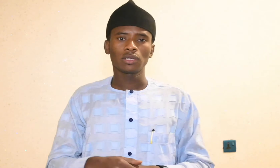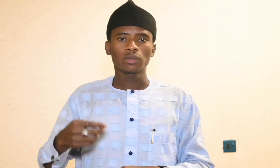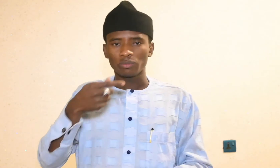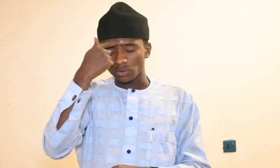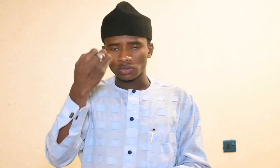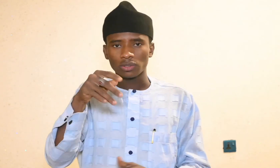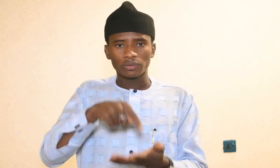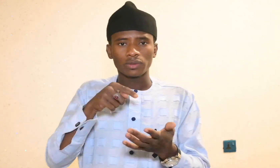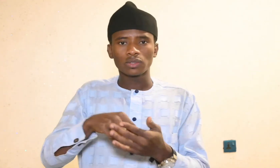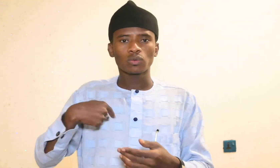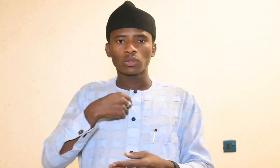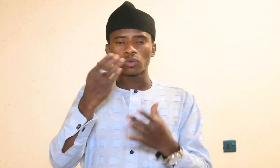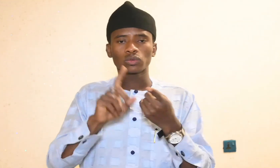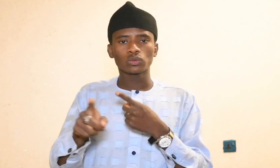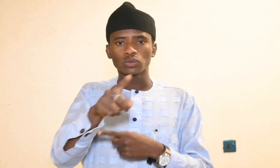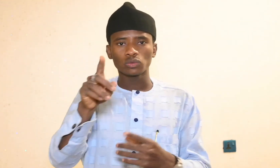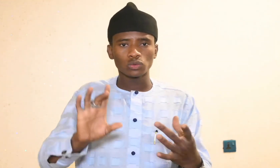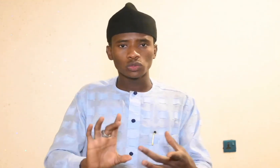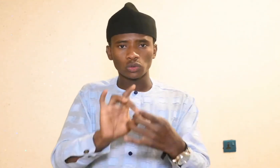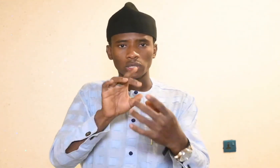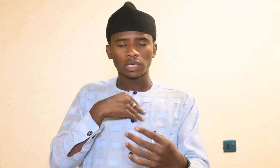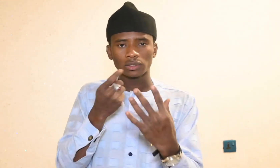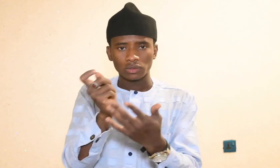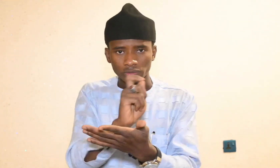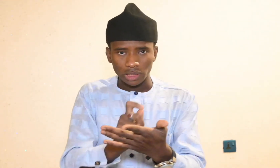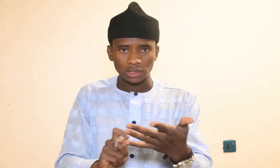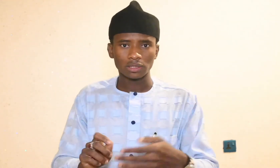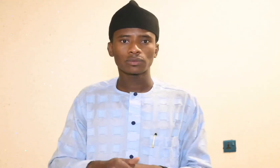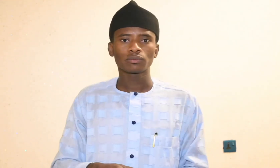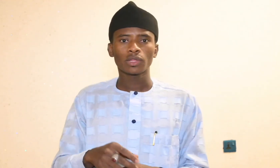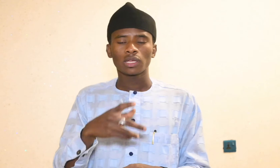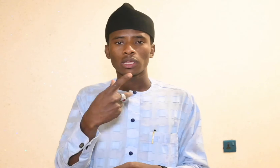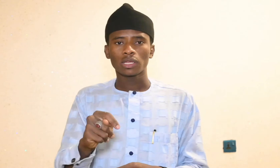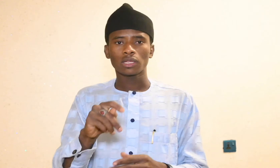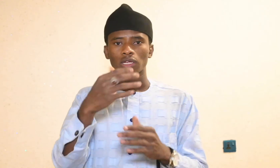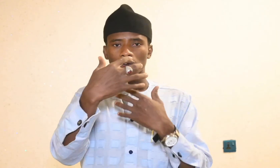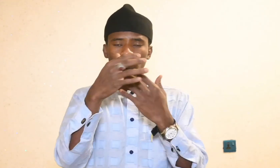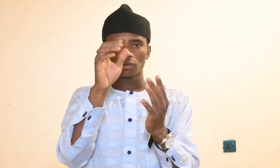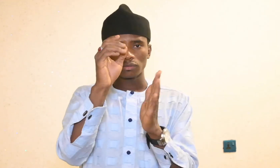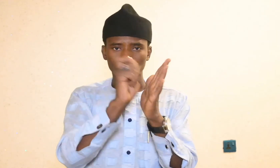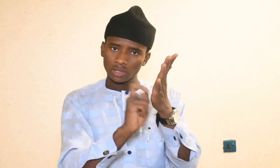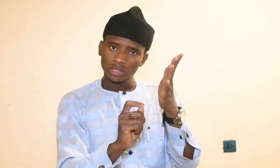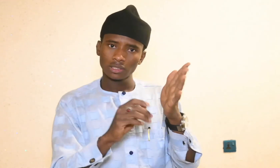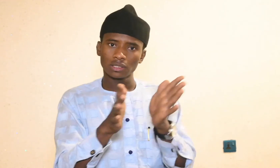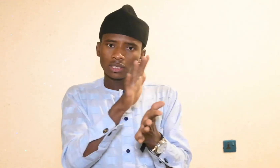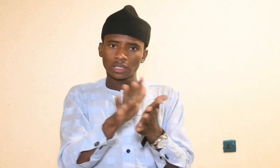a very strong resume and write a cover letter stating why you want to be part